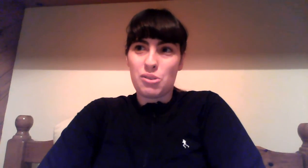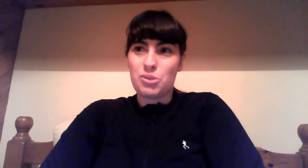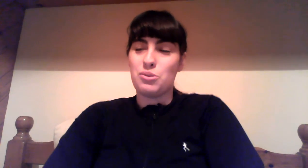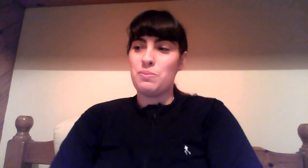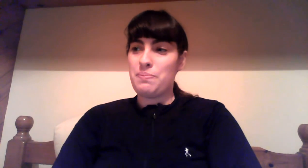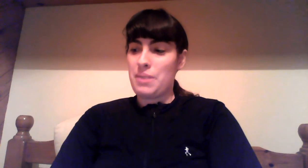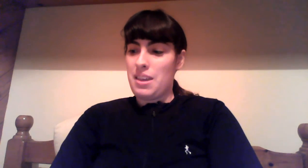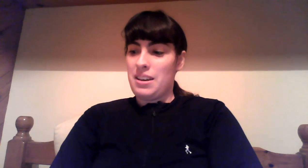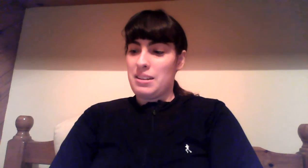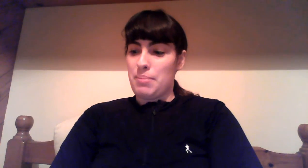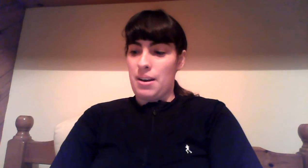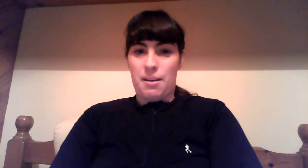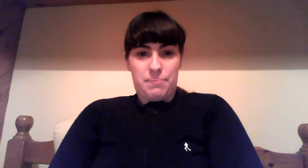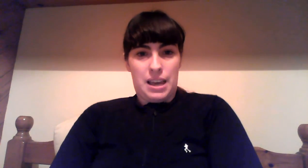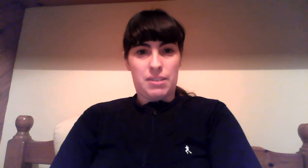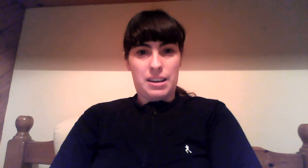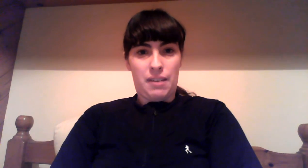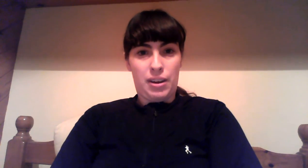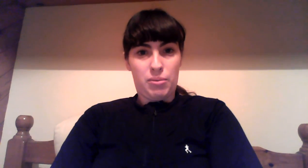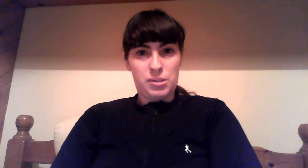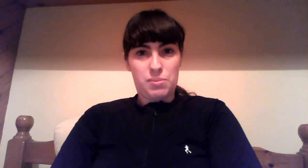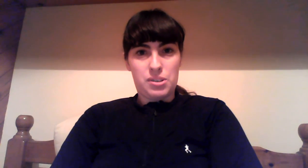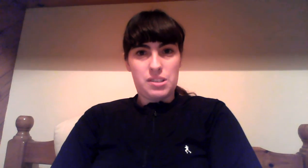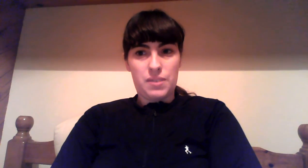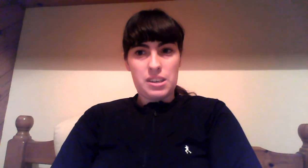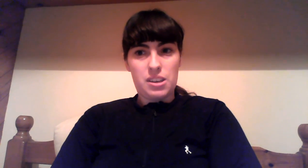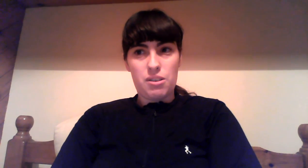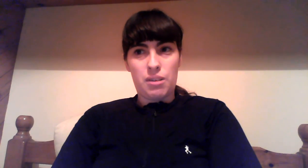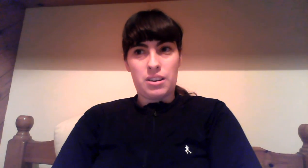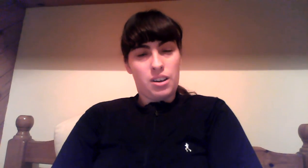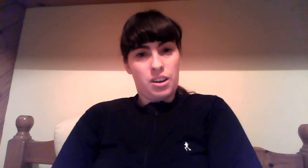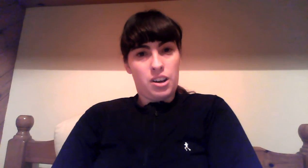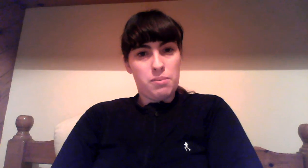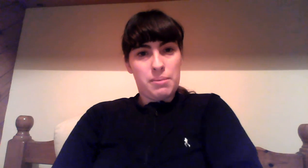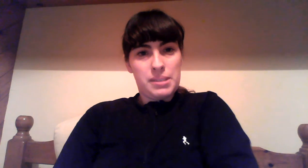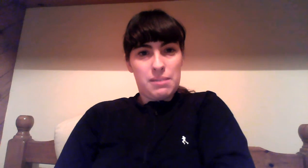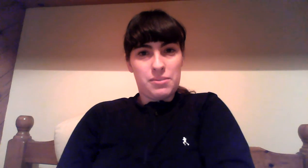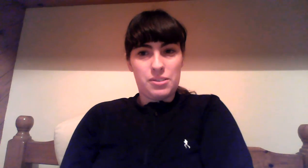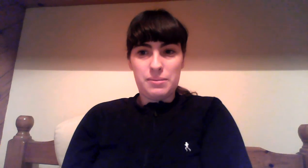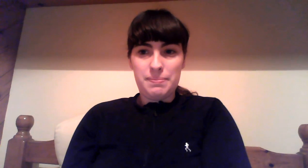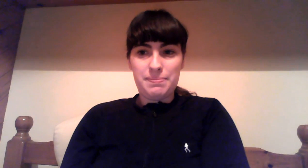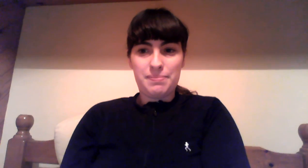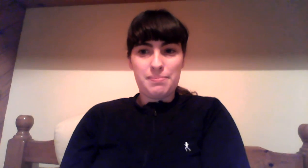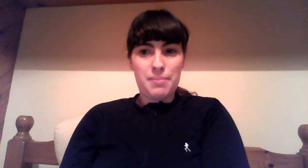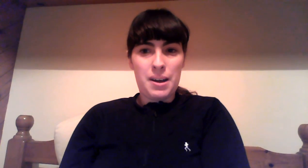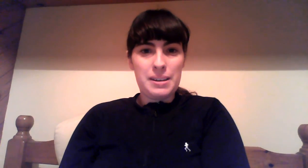cool. But anyway, if anyone's watched this, thank you, and I hope it was helpful. Bye.